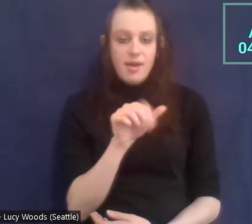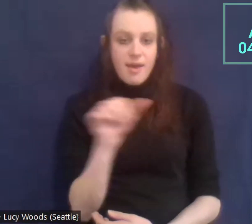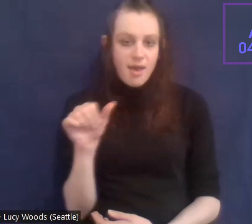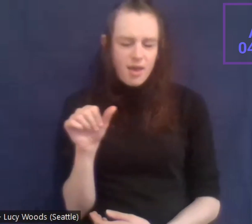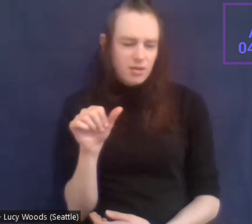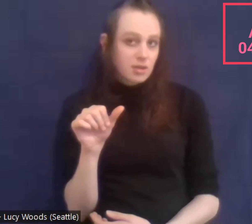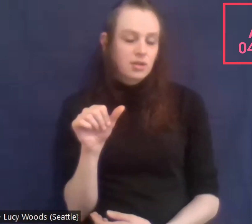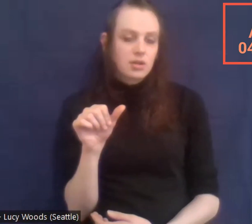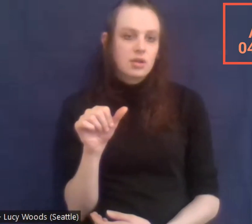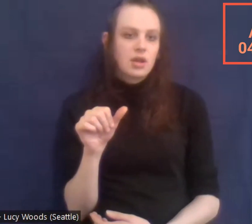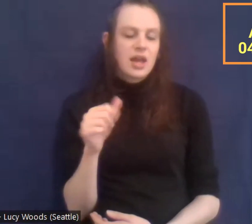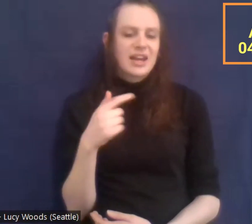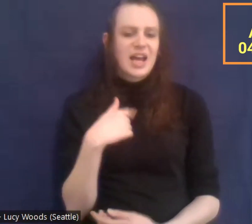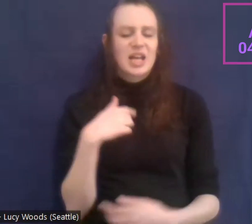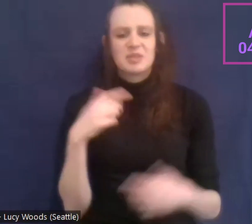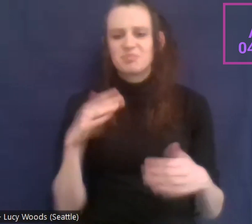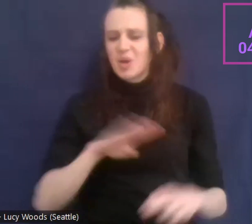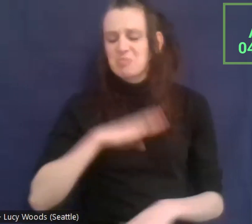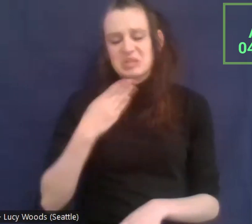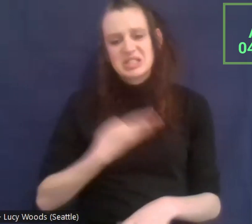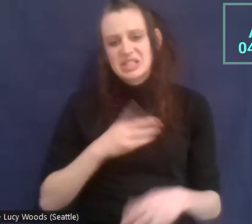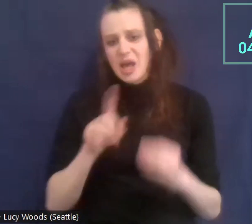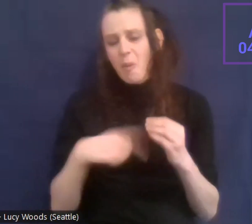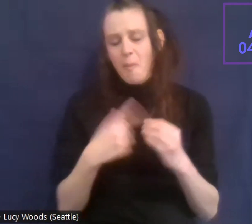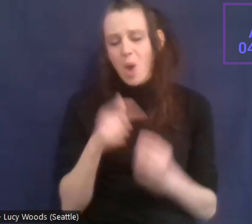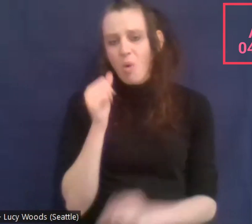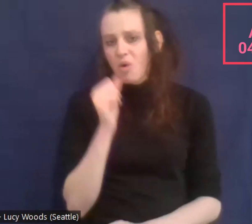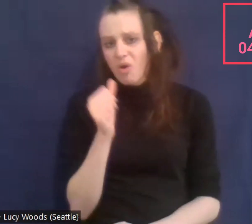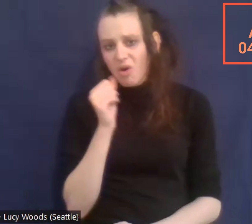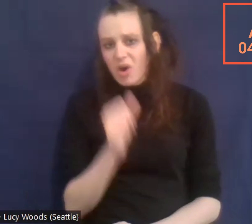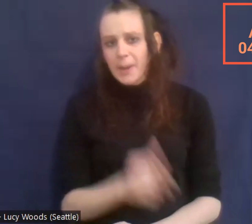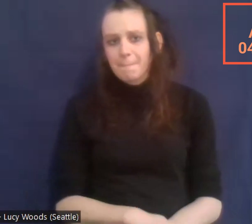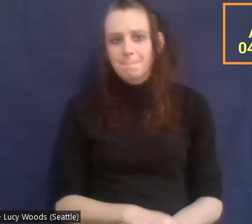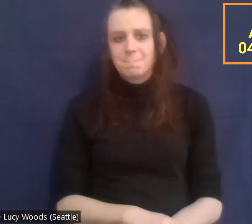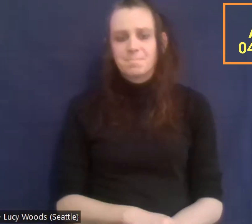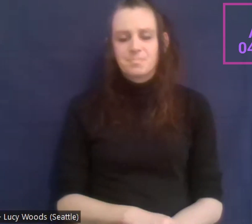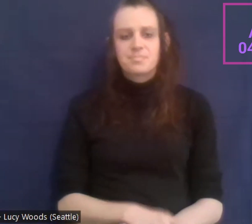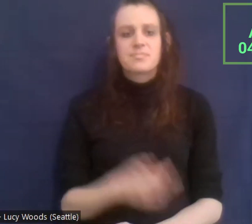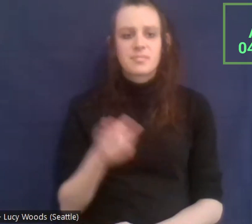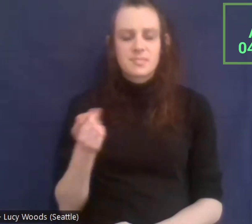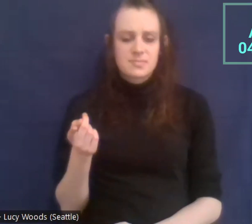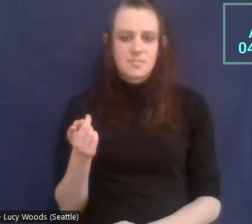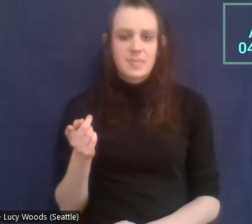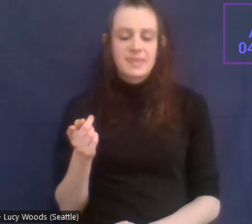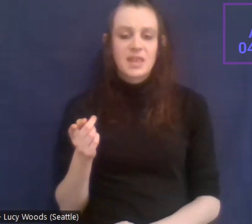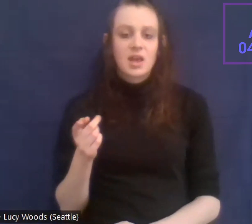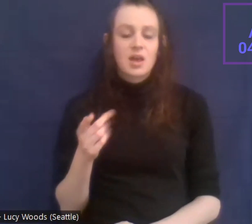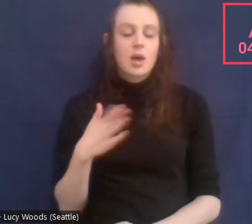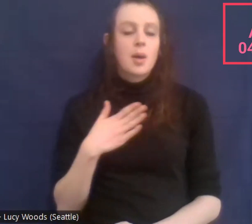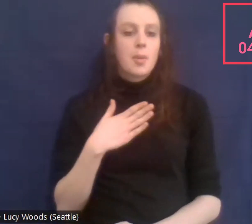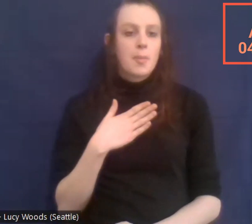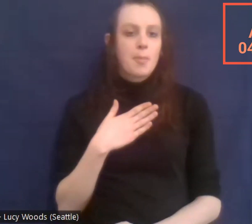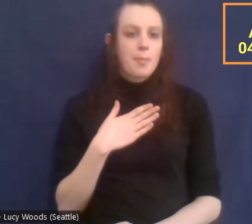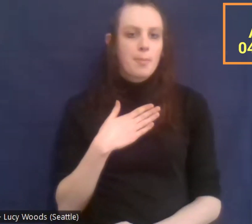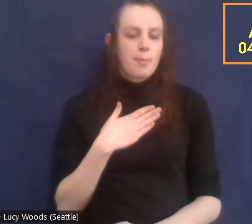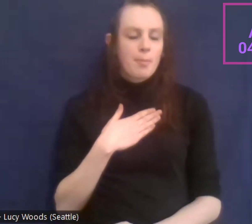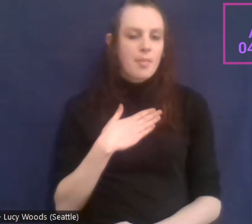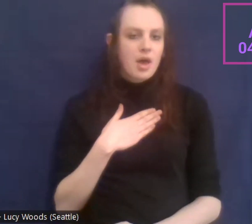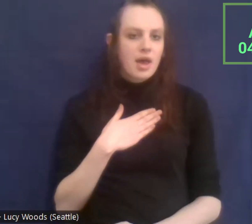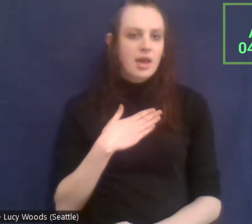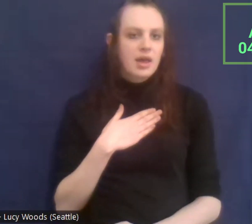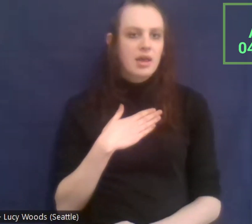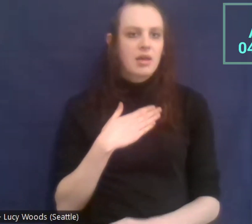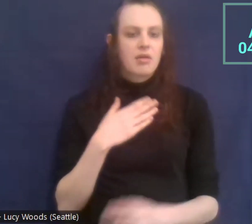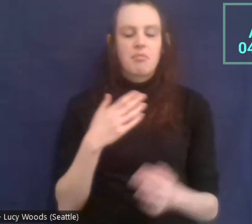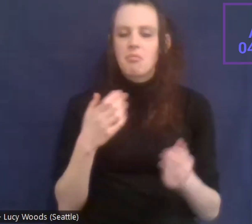over this girl, and things had escalated significantly in my everything. Right,